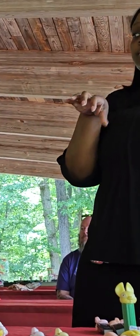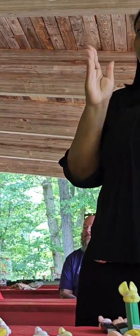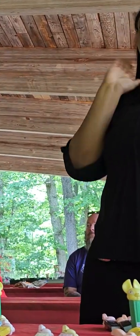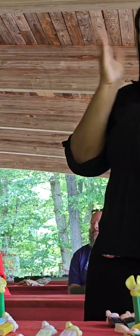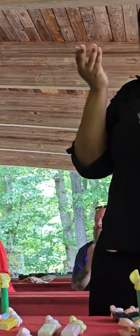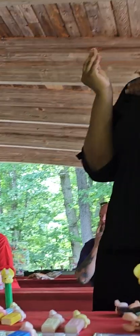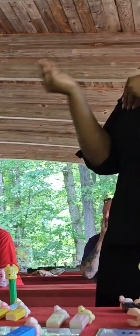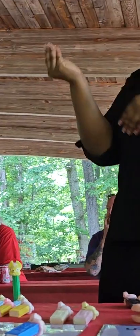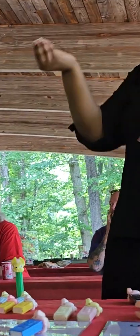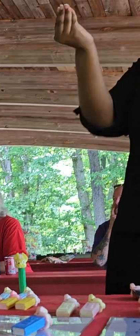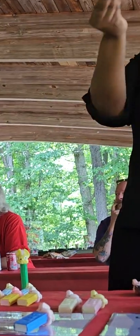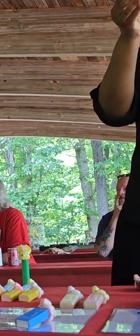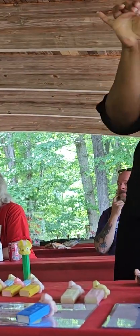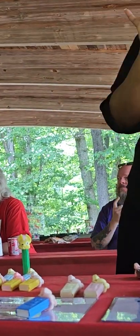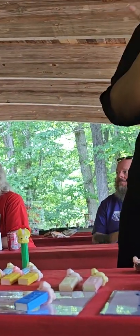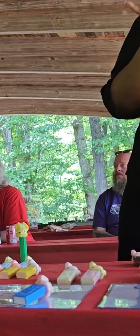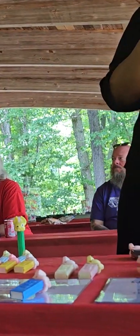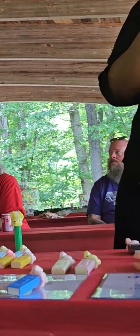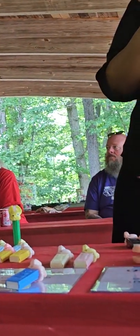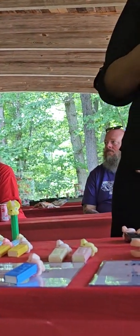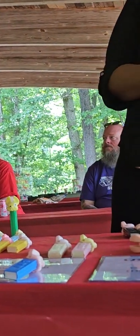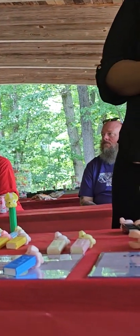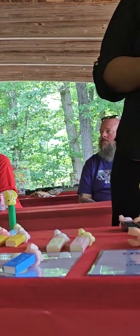as well.